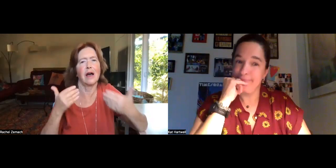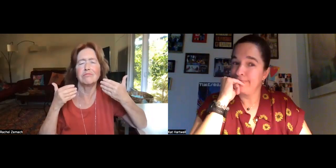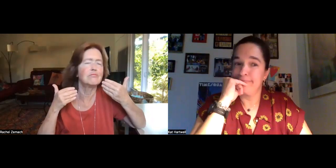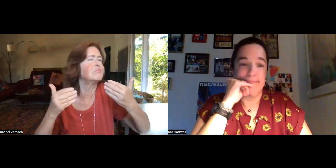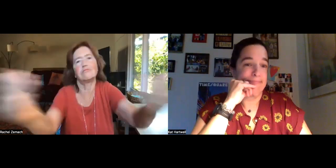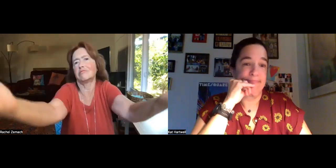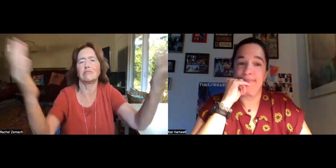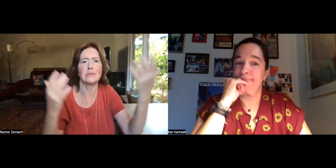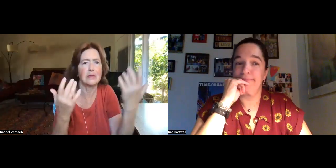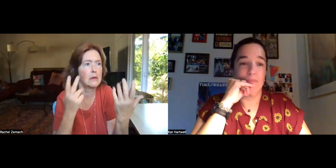yeah.